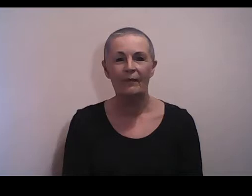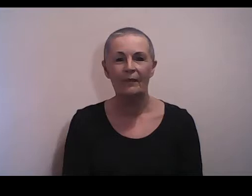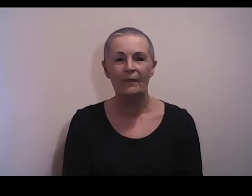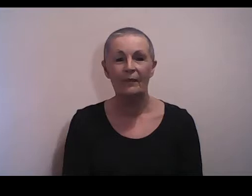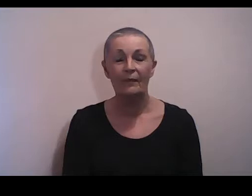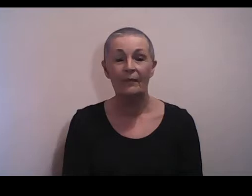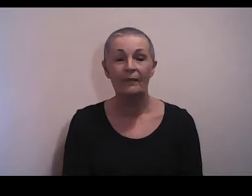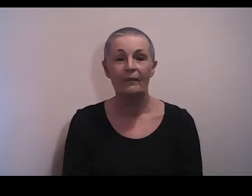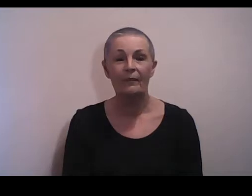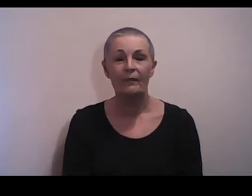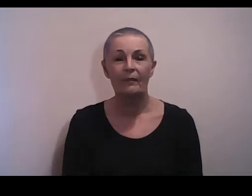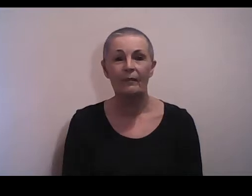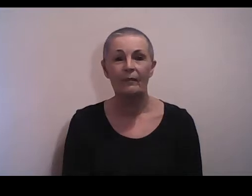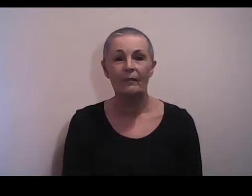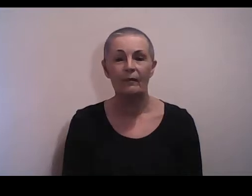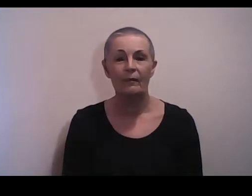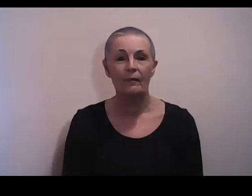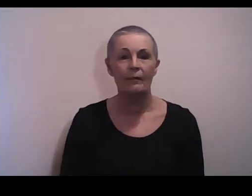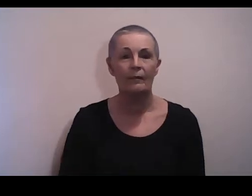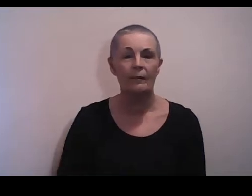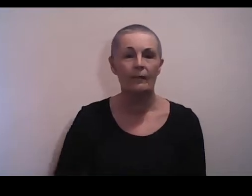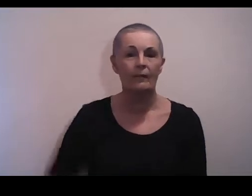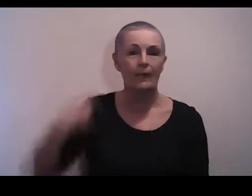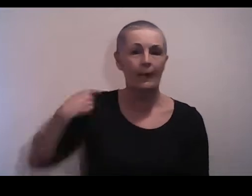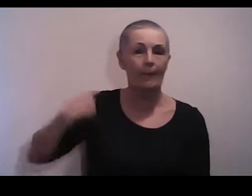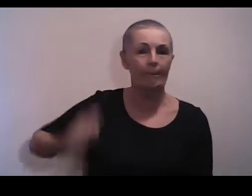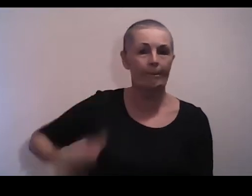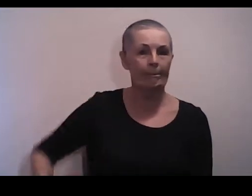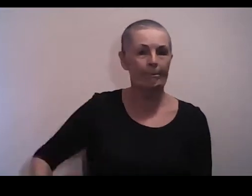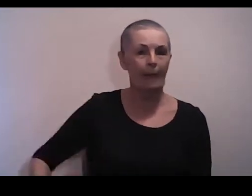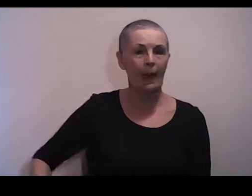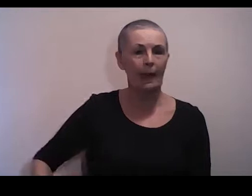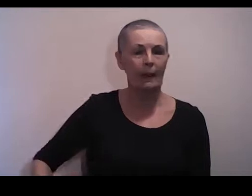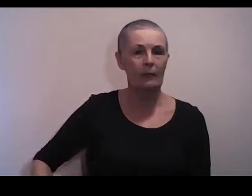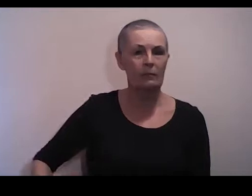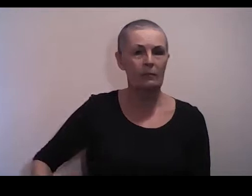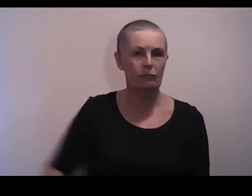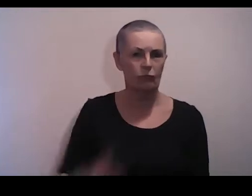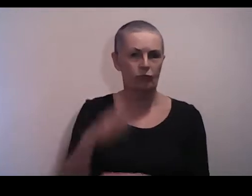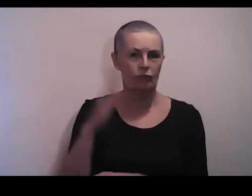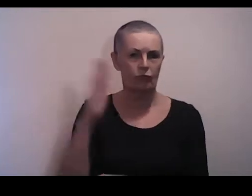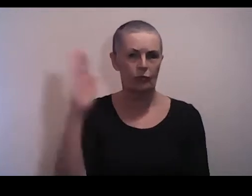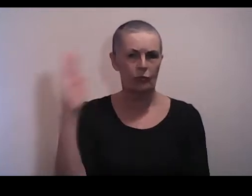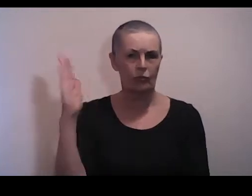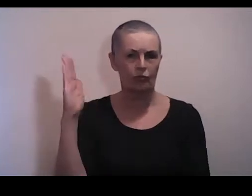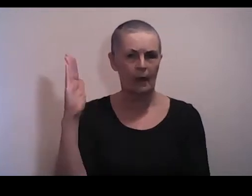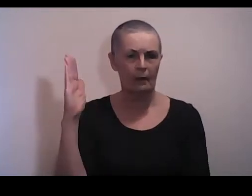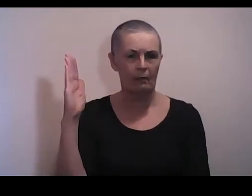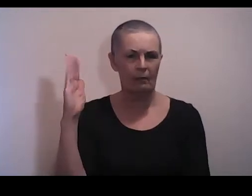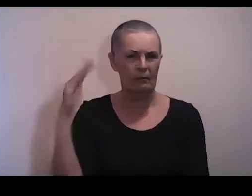So again, I keep my whole back in one unit. If I go sideways, you can see it better.